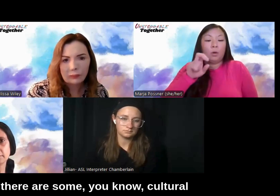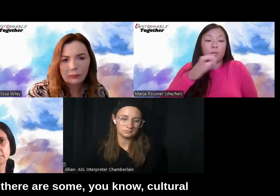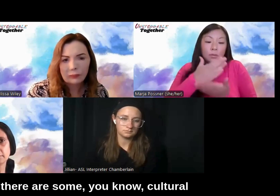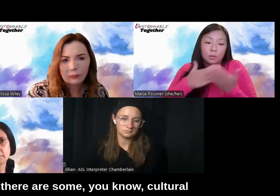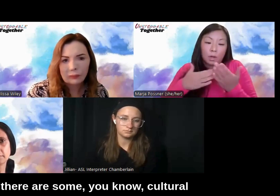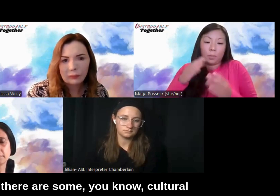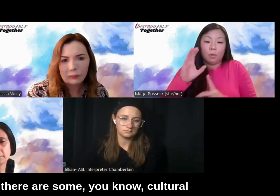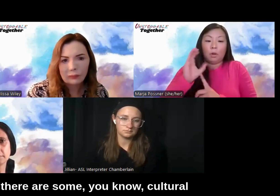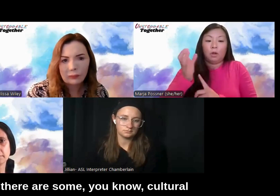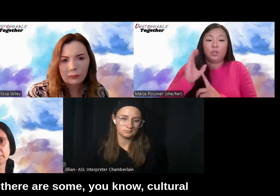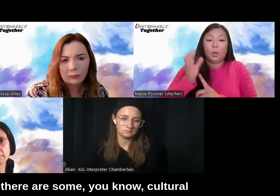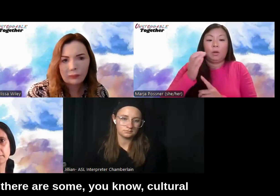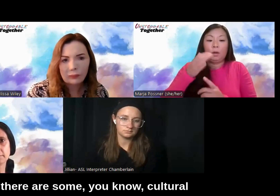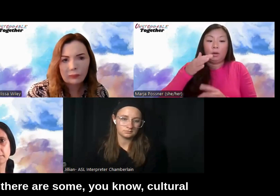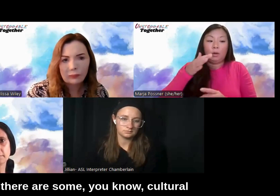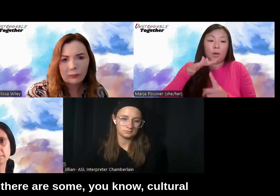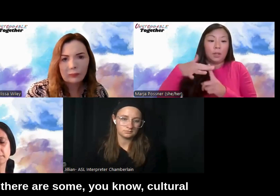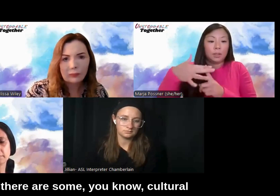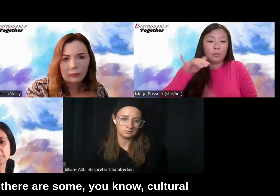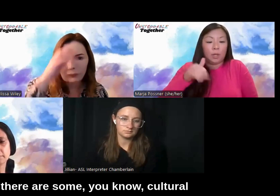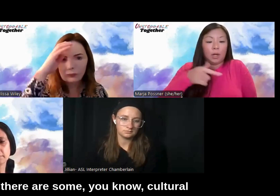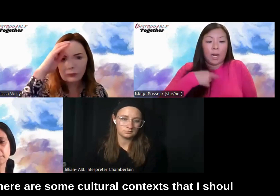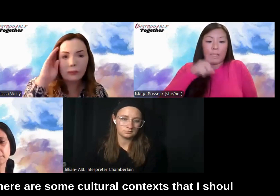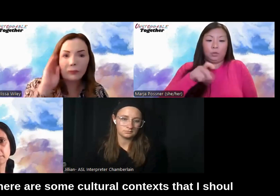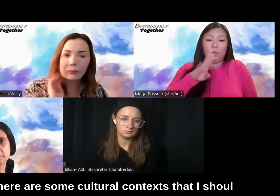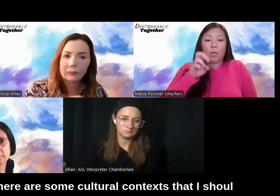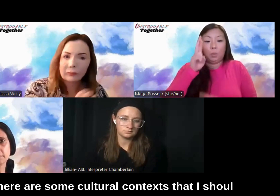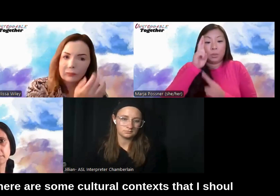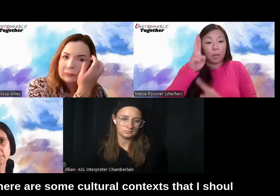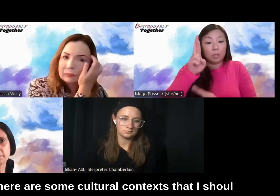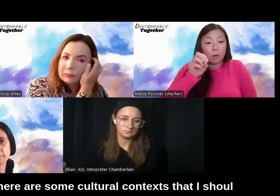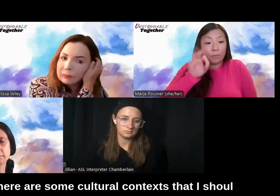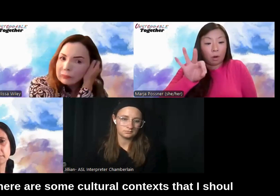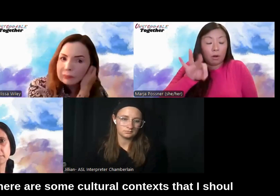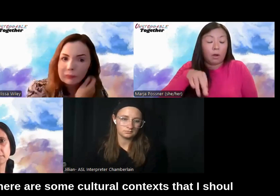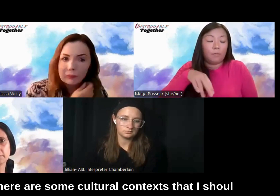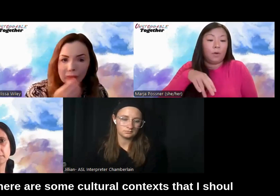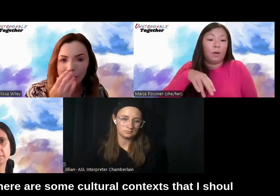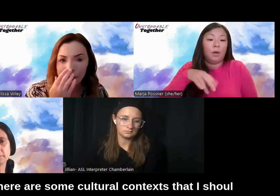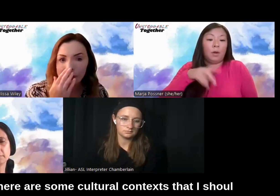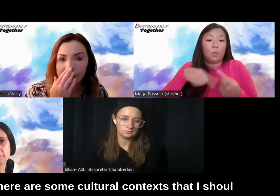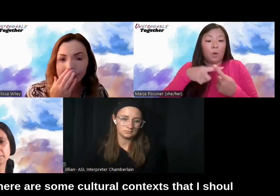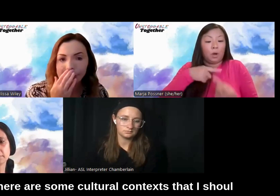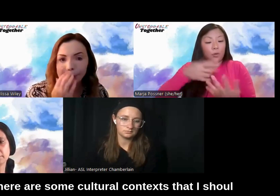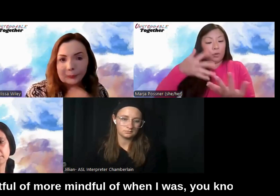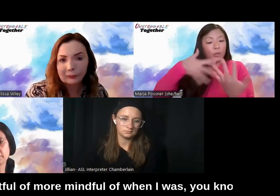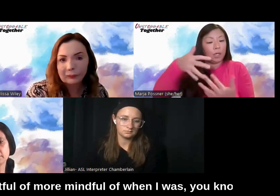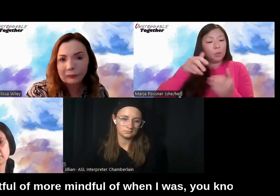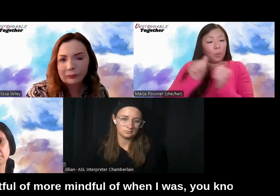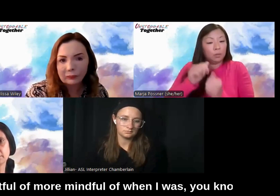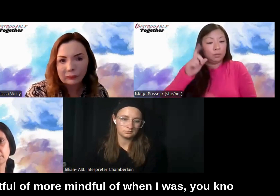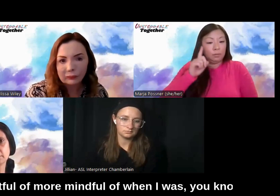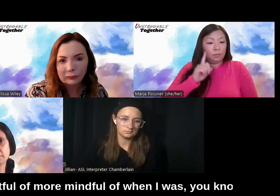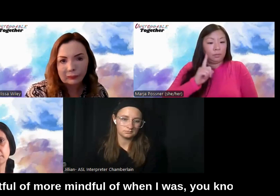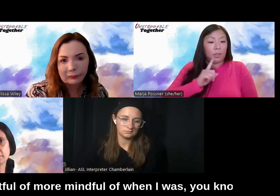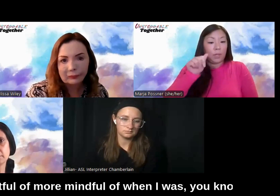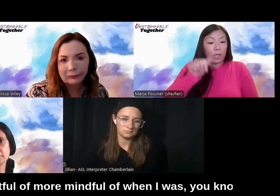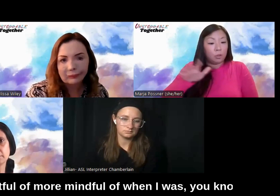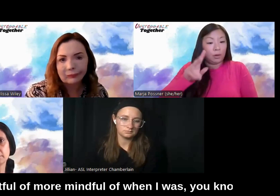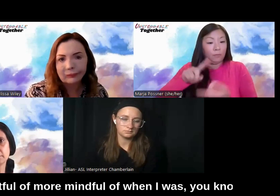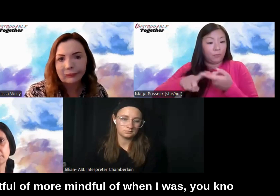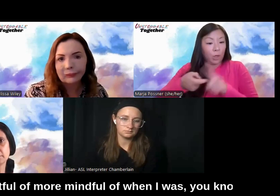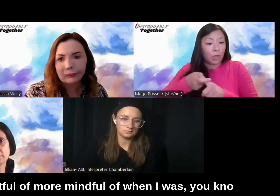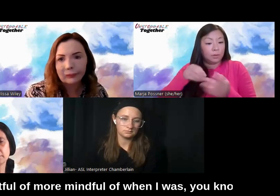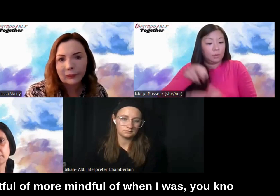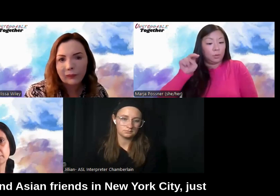didn't really realize that there are some, cultural differences, and there are some cultural contexts that I should have been more respectful of and more mindful